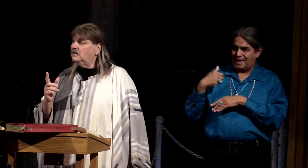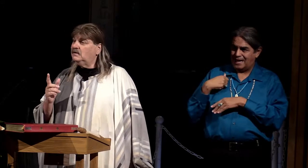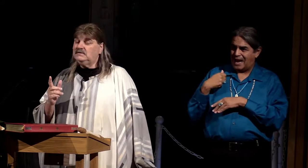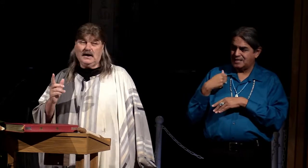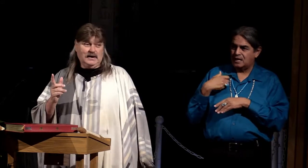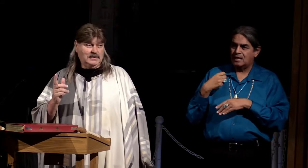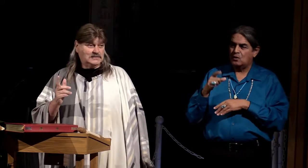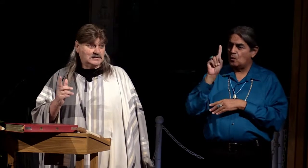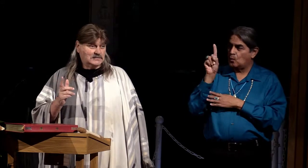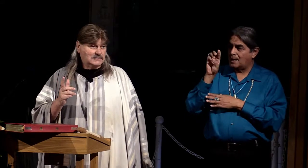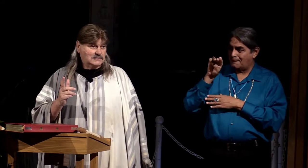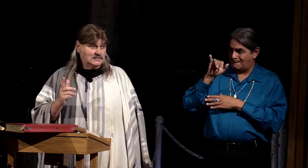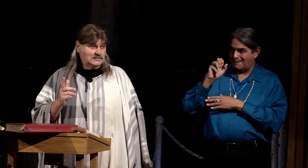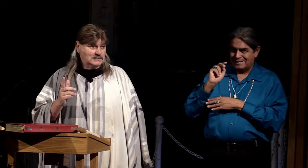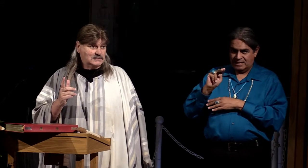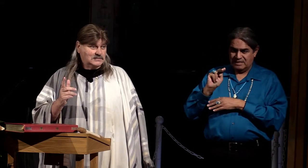1 million died.